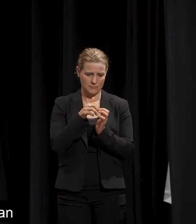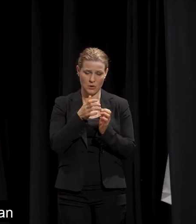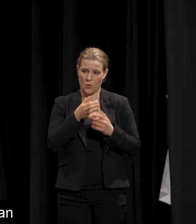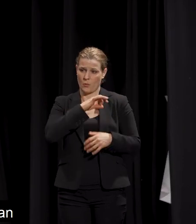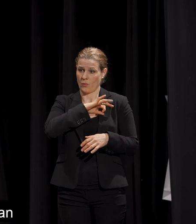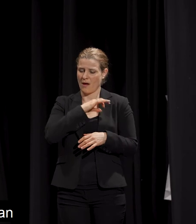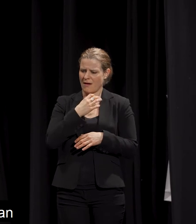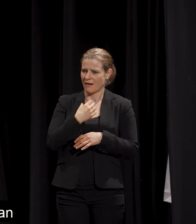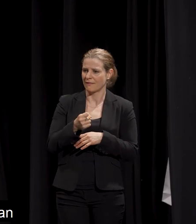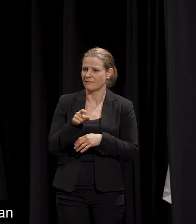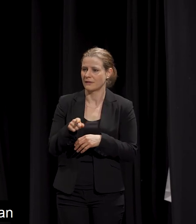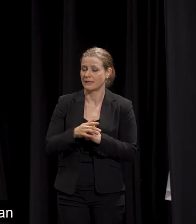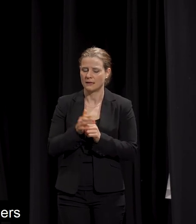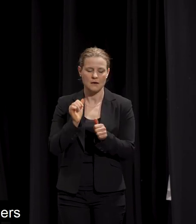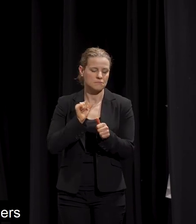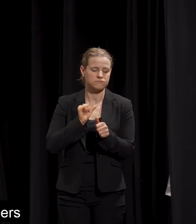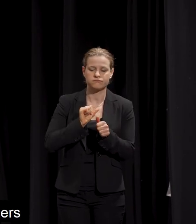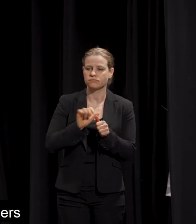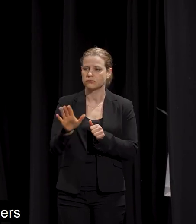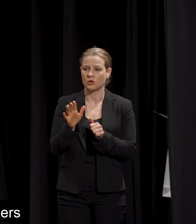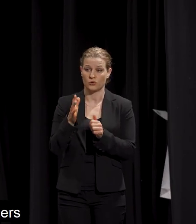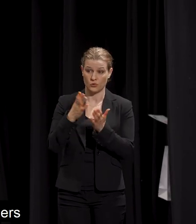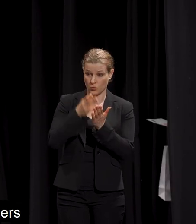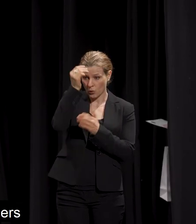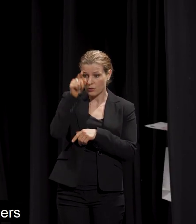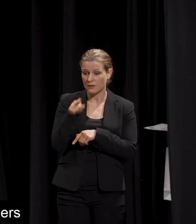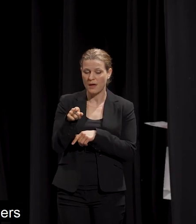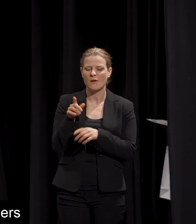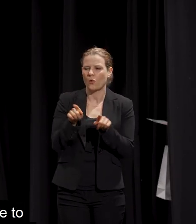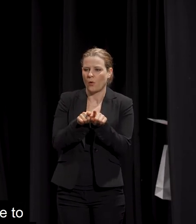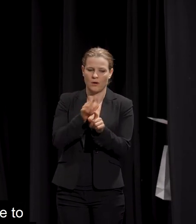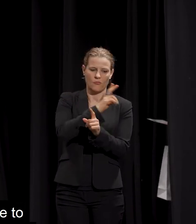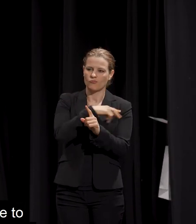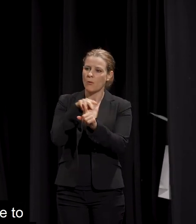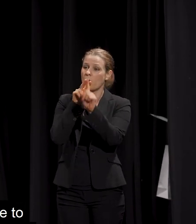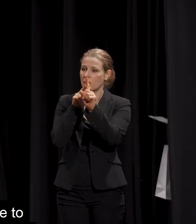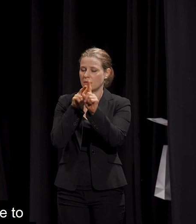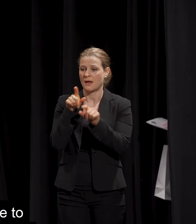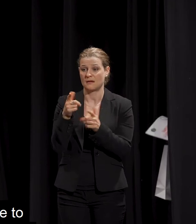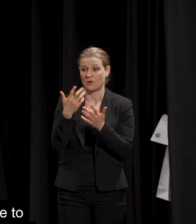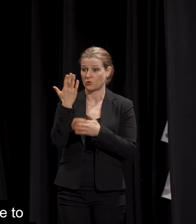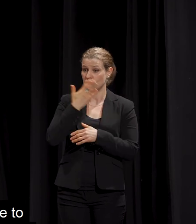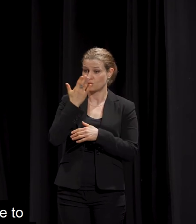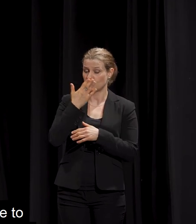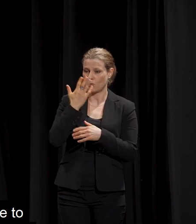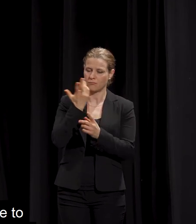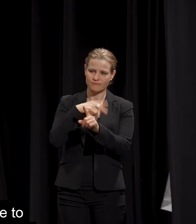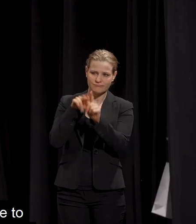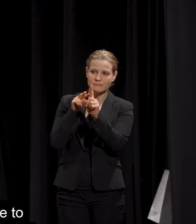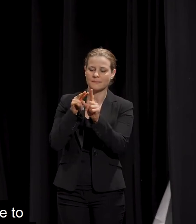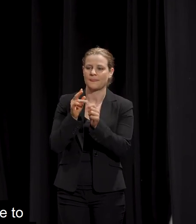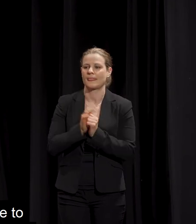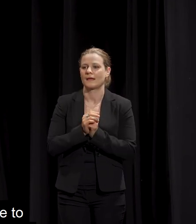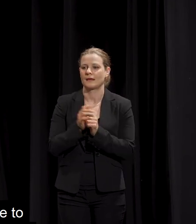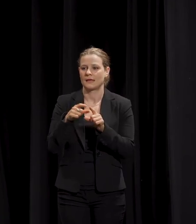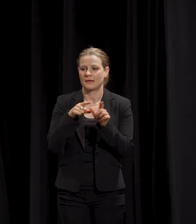are not only an excellent student, but incredible role model for others and an excellent college ambassador. It's my pleasure to present the